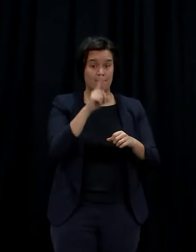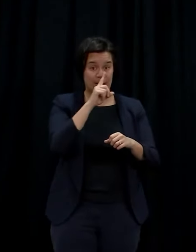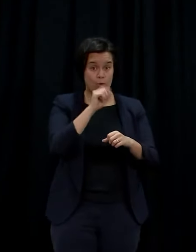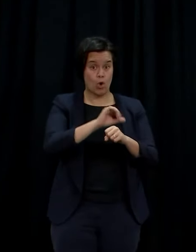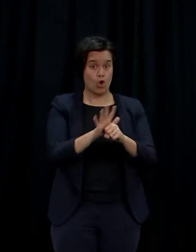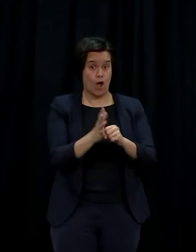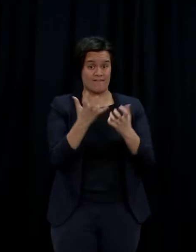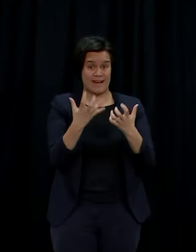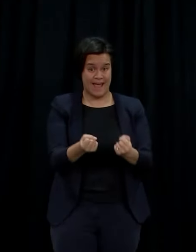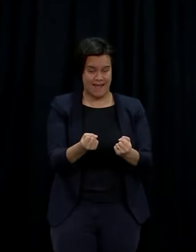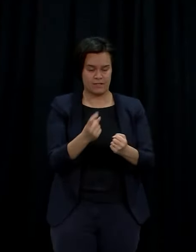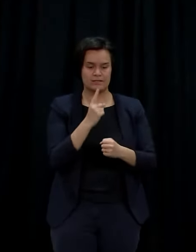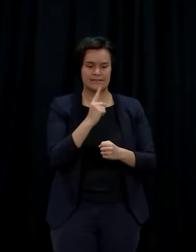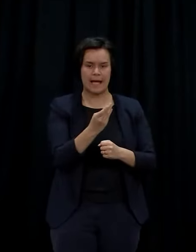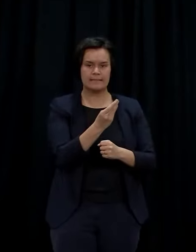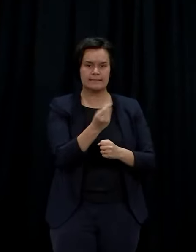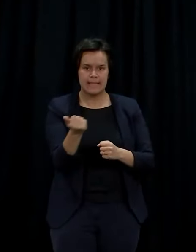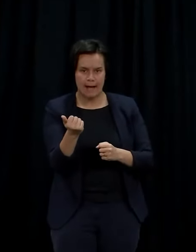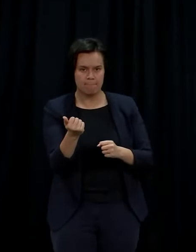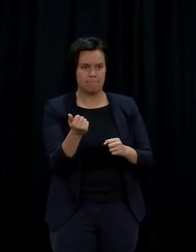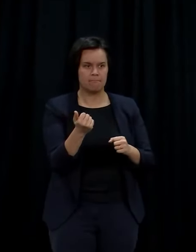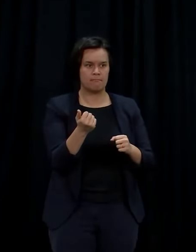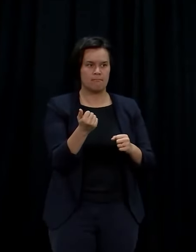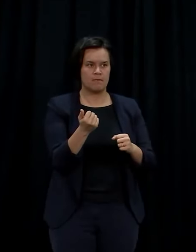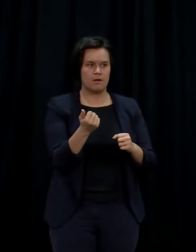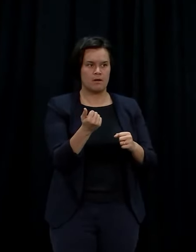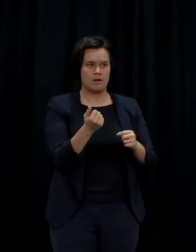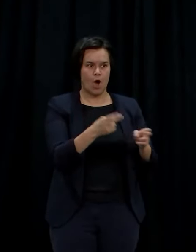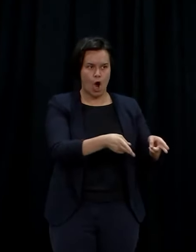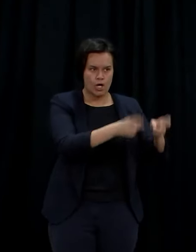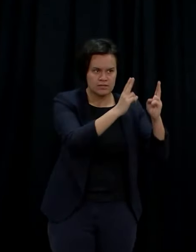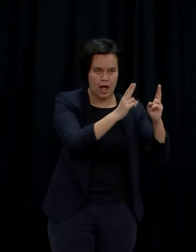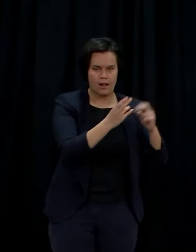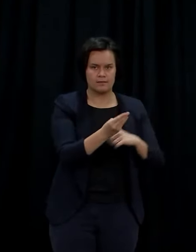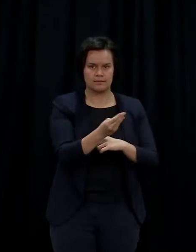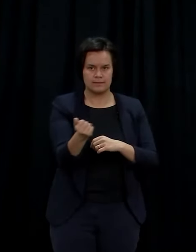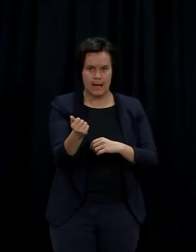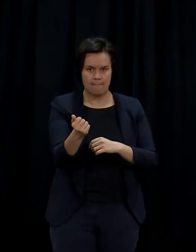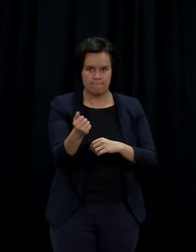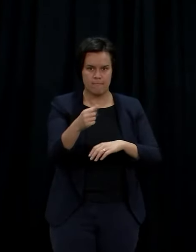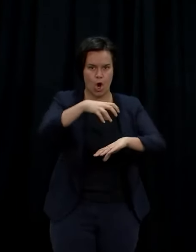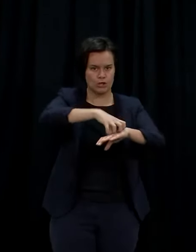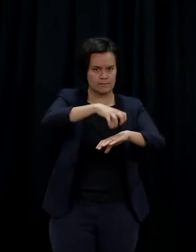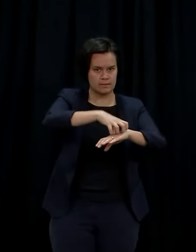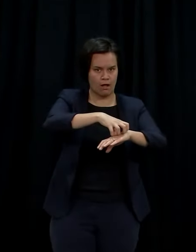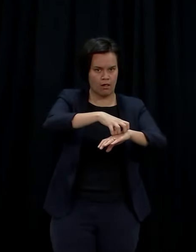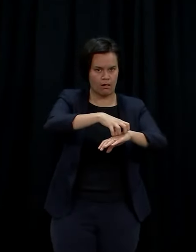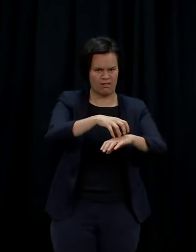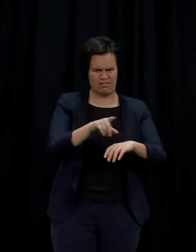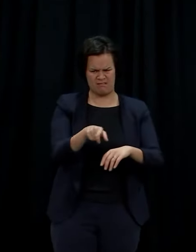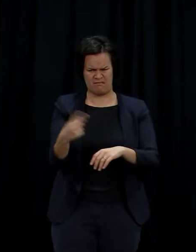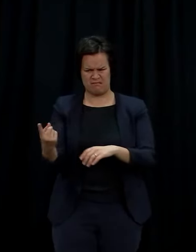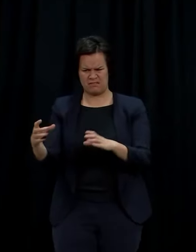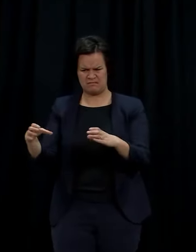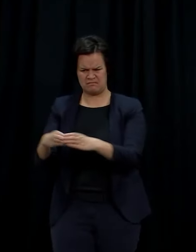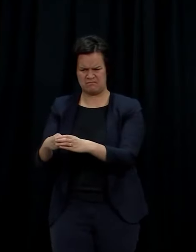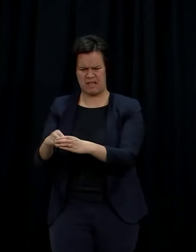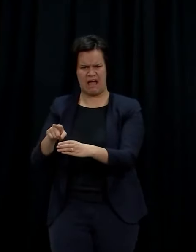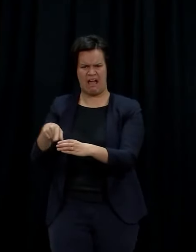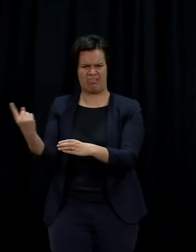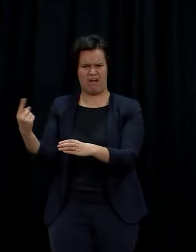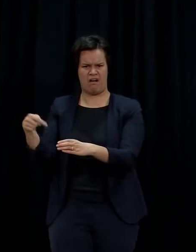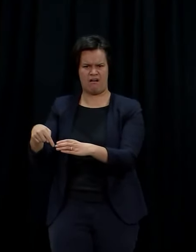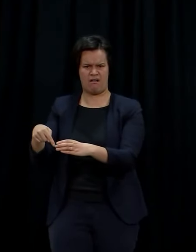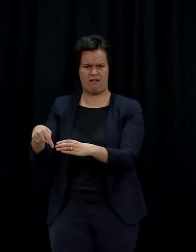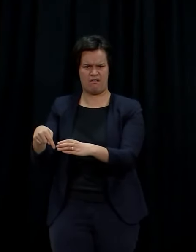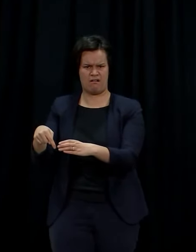in managed isolation, facilities, 17 in hospital, and then at the bottom there's a category. Oh, sorry, forgive me, something completely